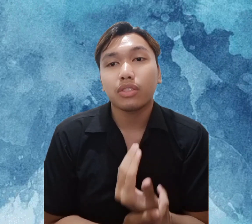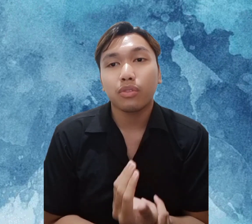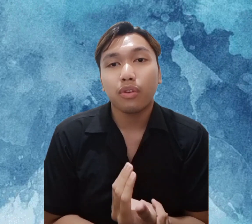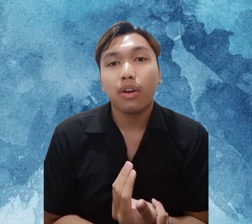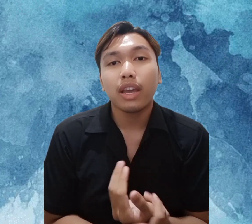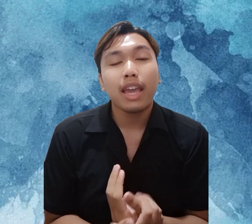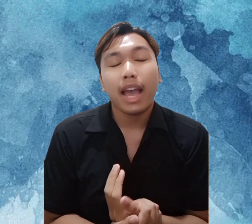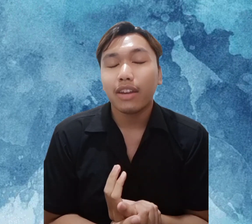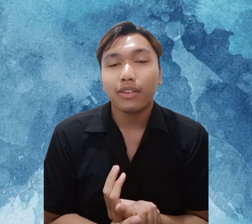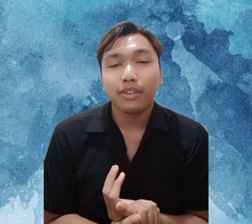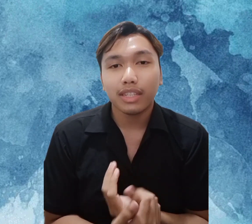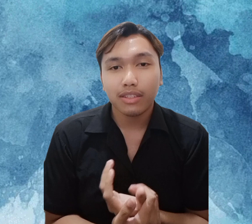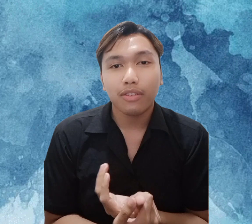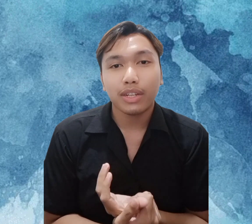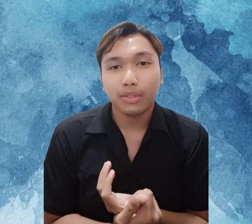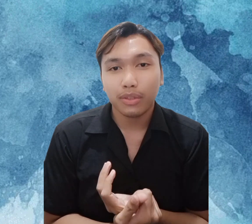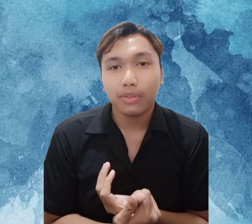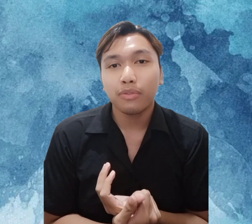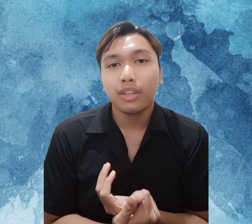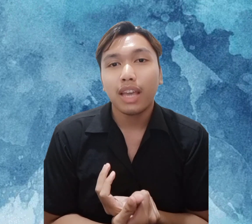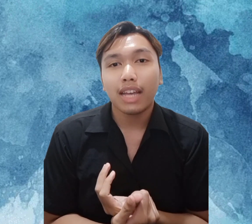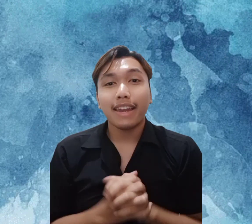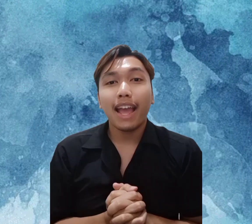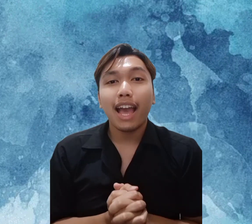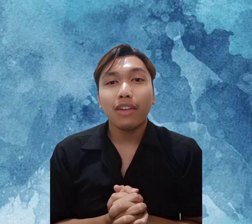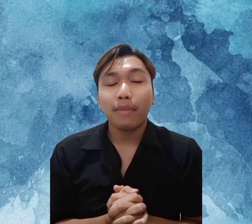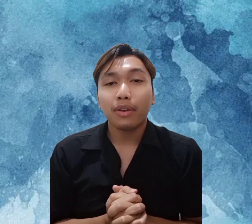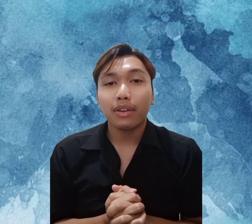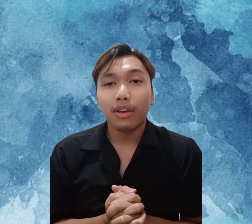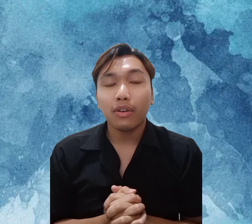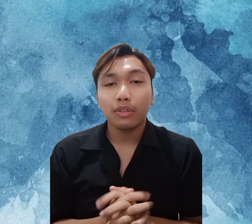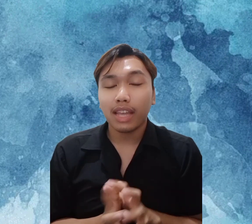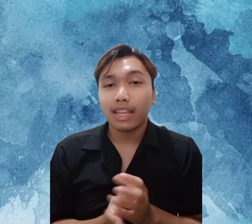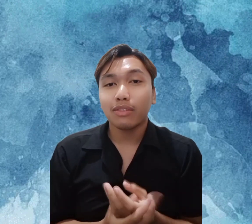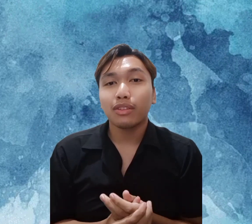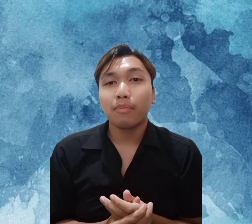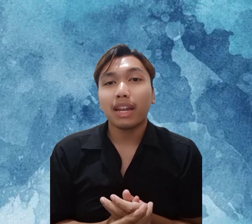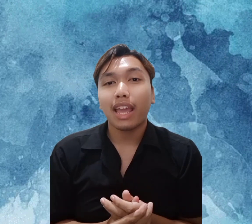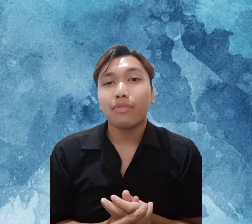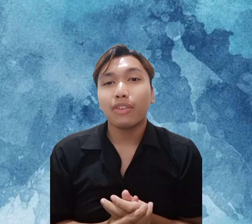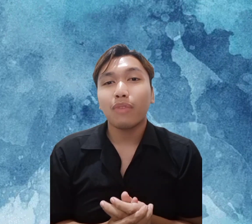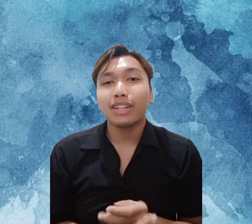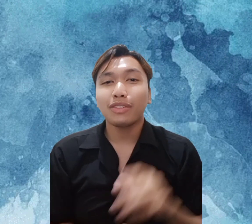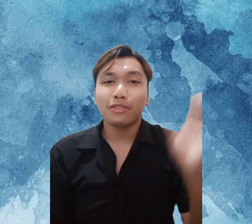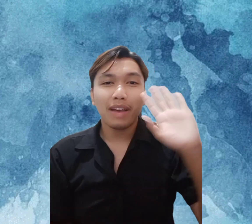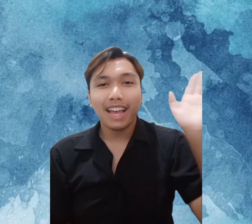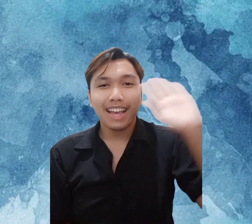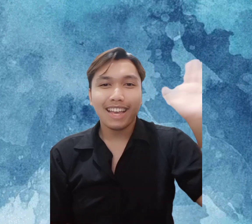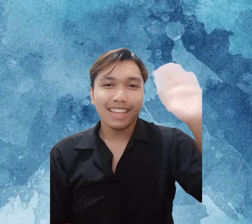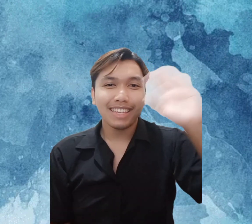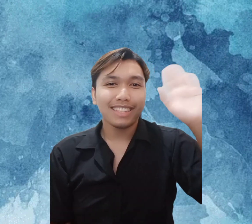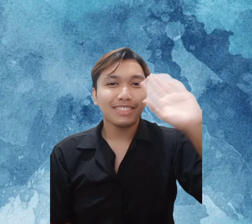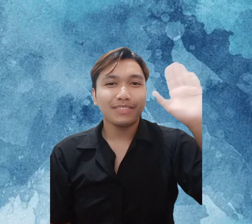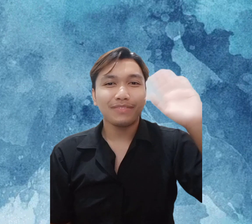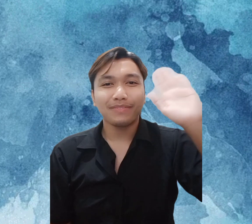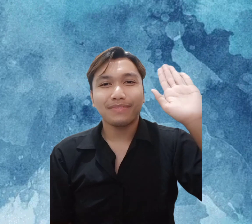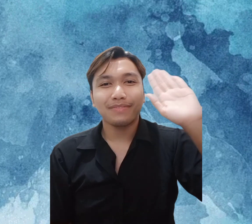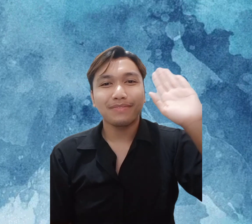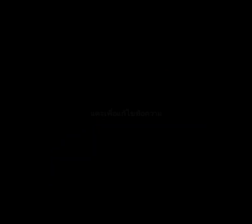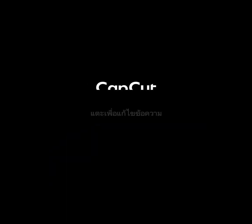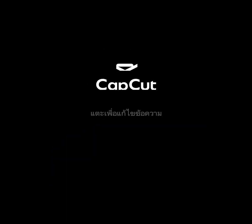this so wrong I really sorry to you and now I'm gonna go thank you so much everyone goodbye.